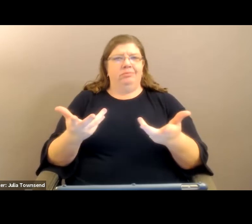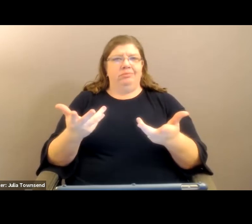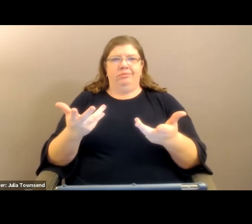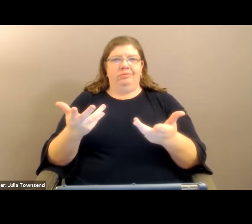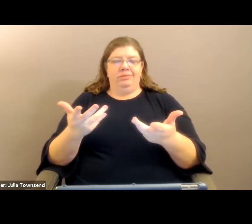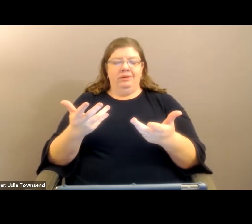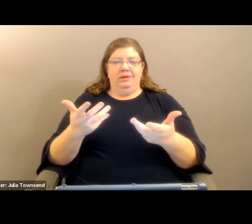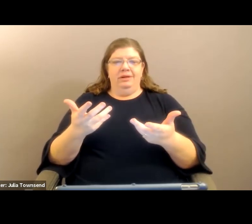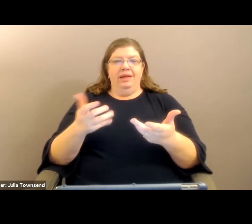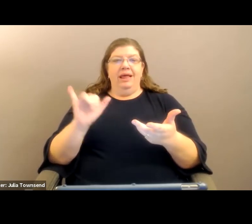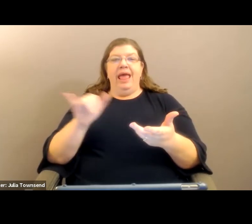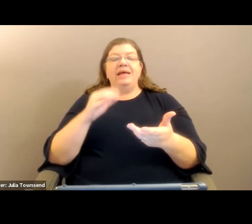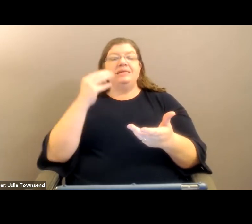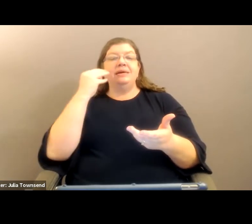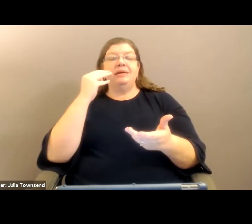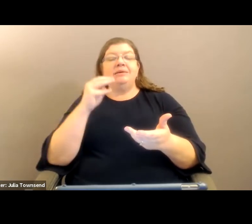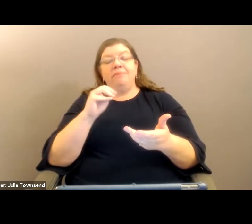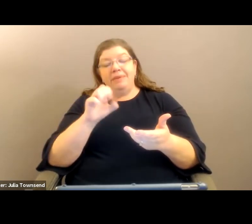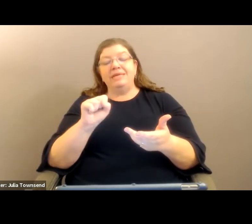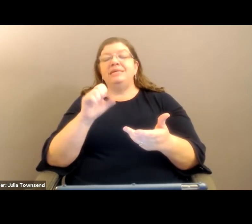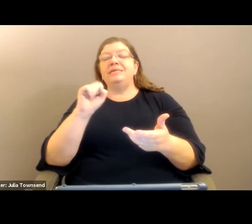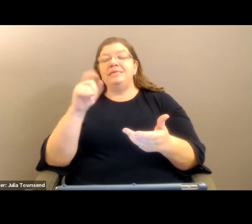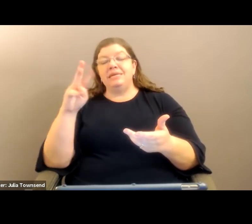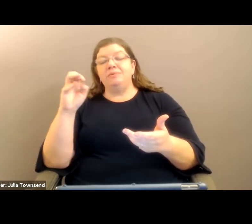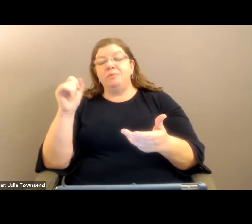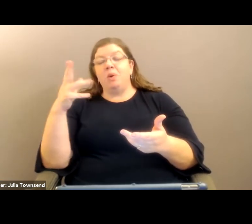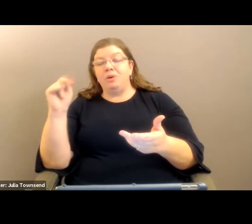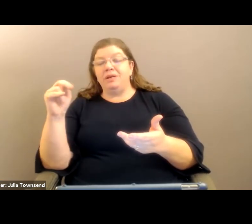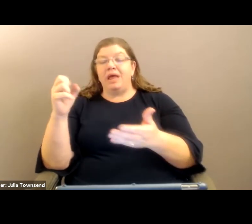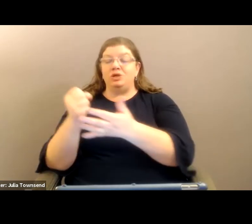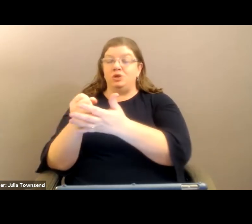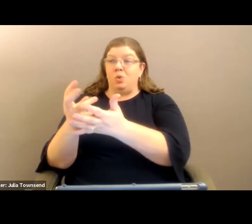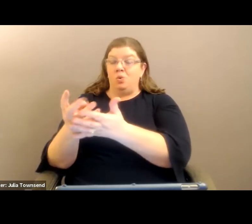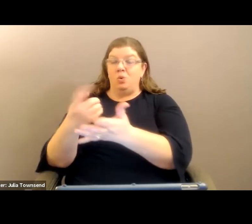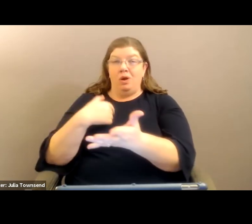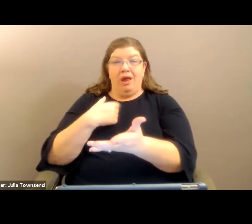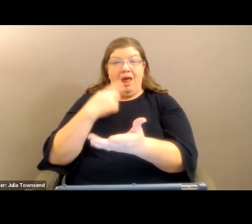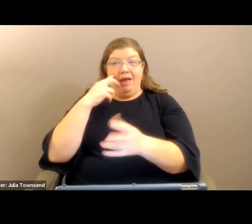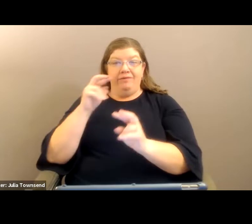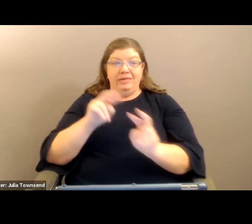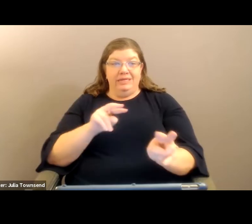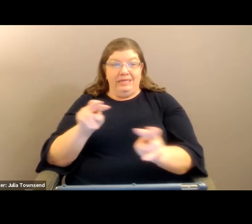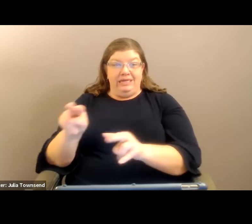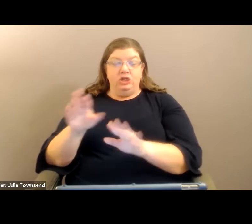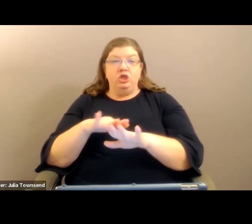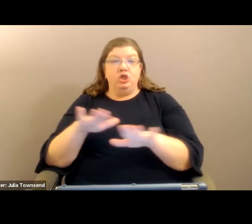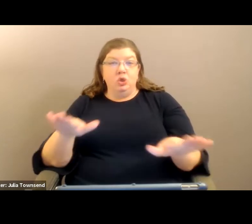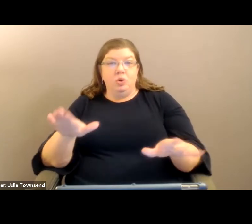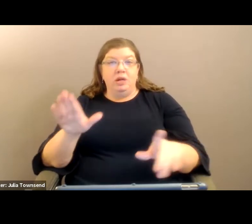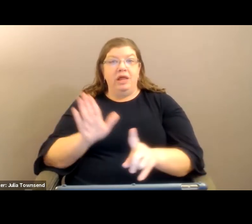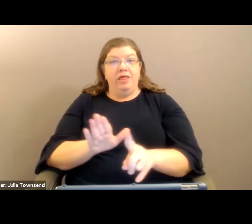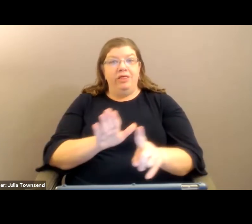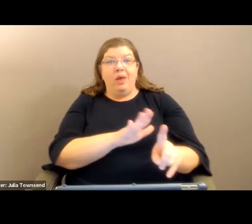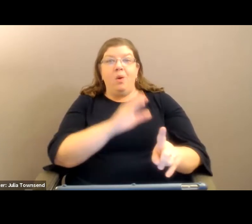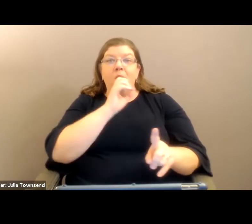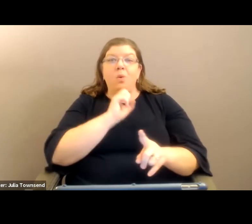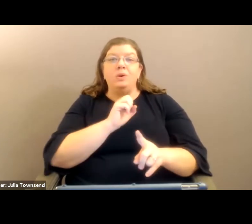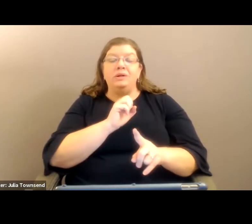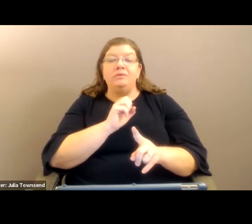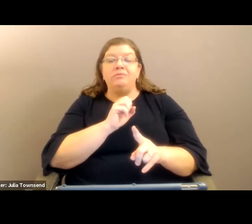as Ms. Sims-Motens was saying, as a social worker, I've seen children where they're, 6-8